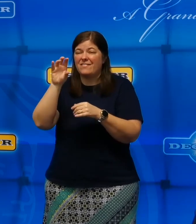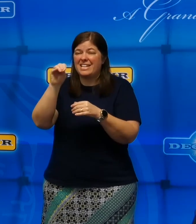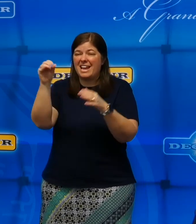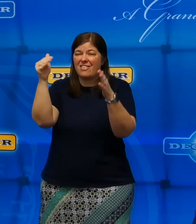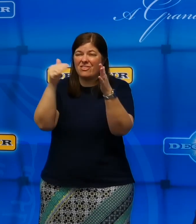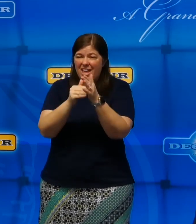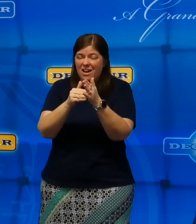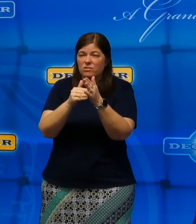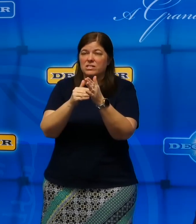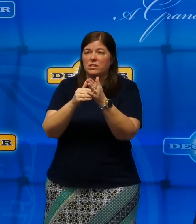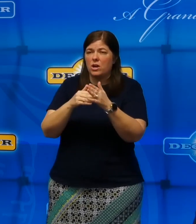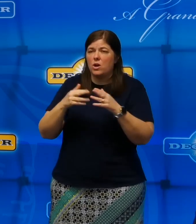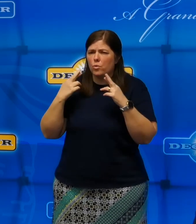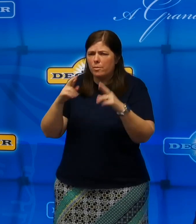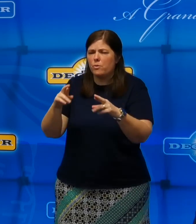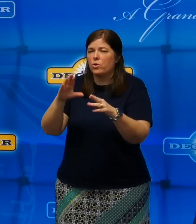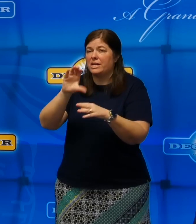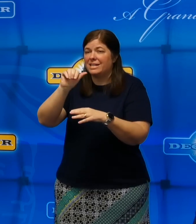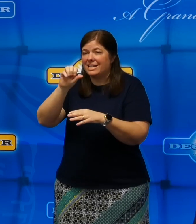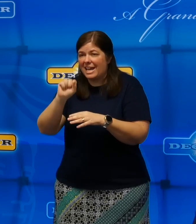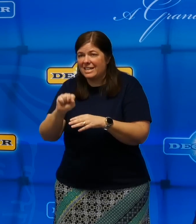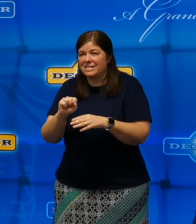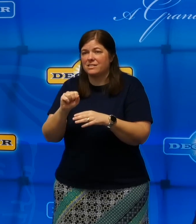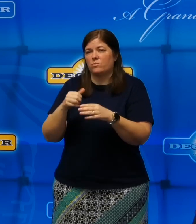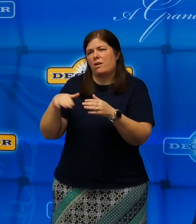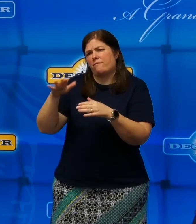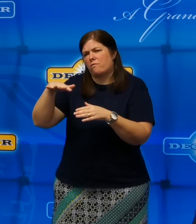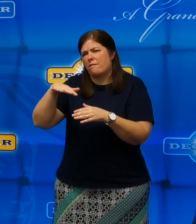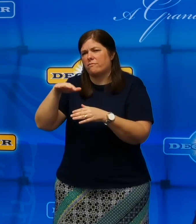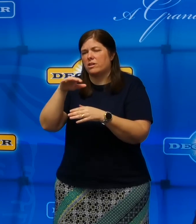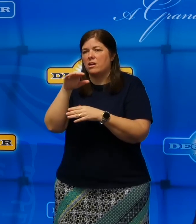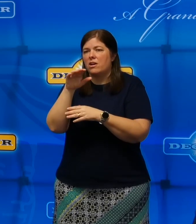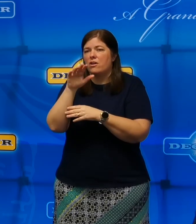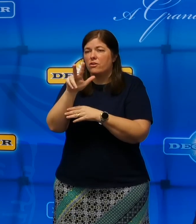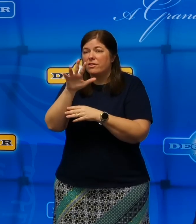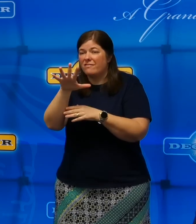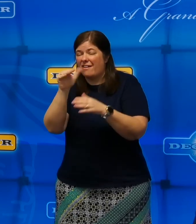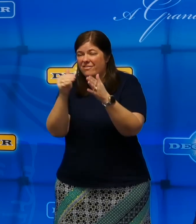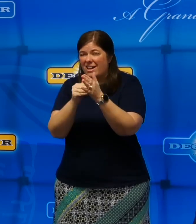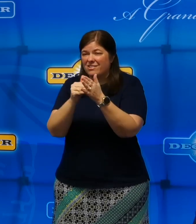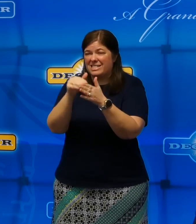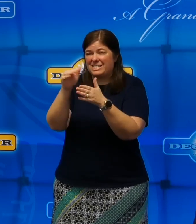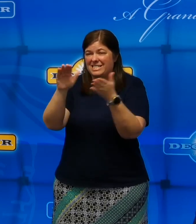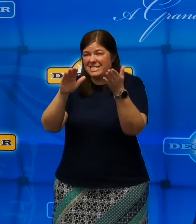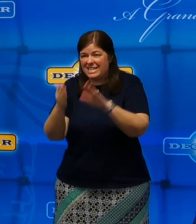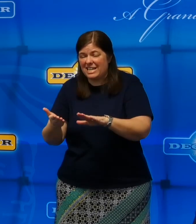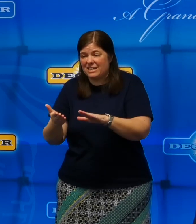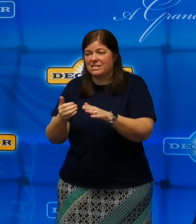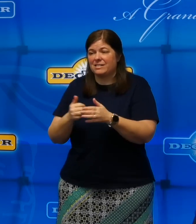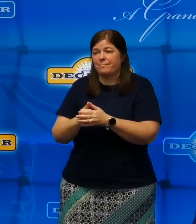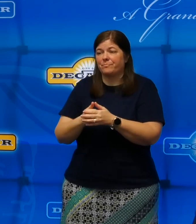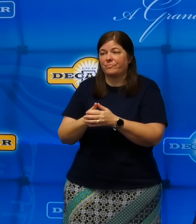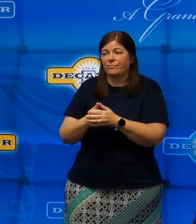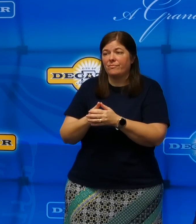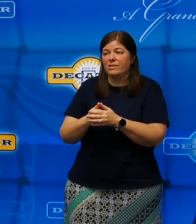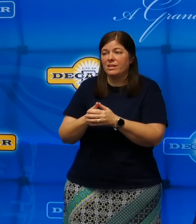678,000 reported cases. We have roughly 35,000 deaths. Now, the tragedy to this is we have